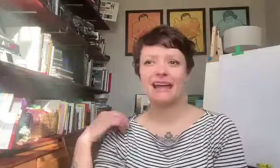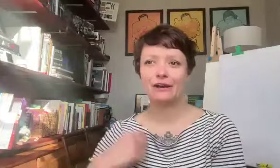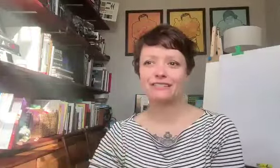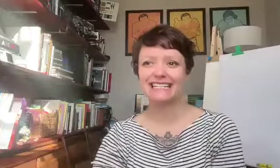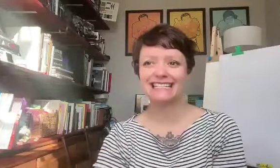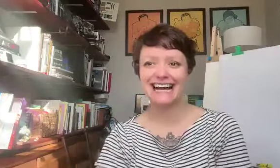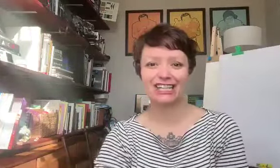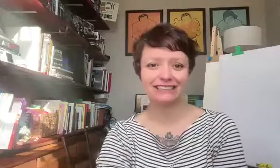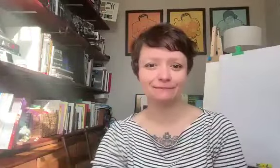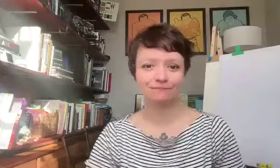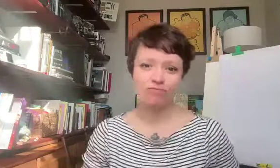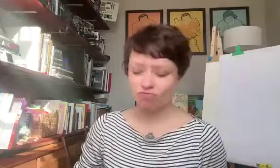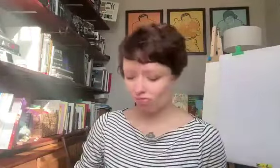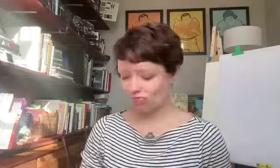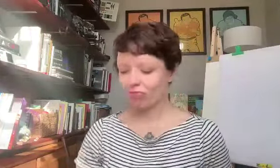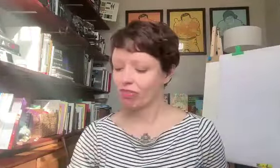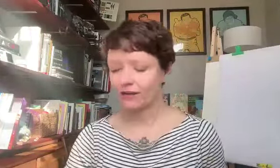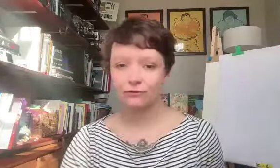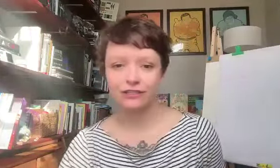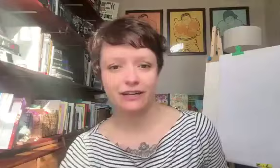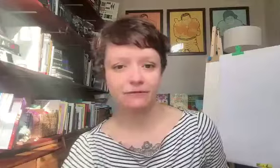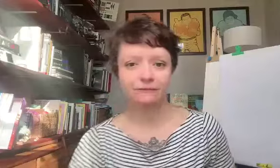Mango tea is not good. Note to self.